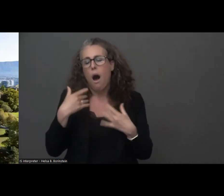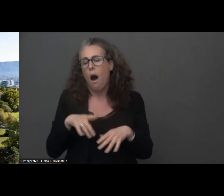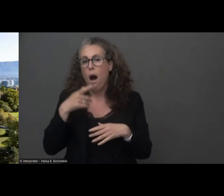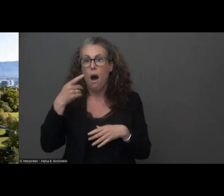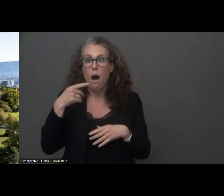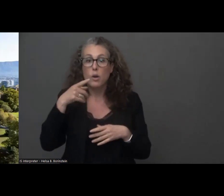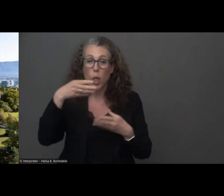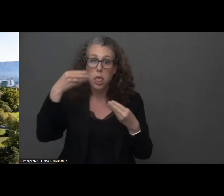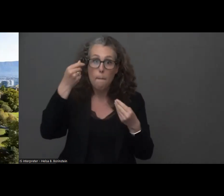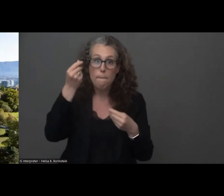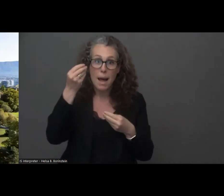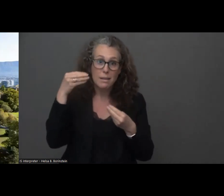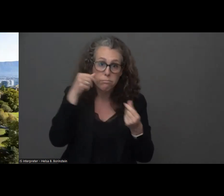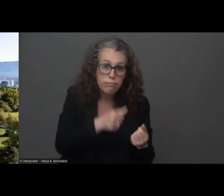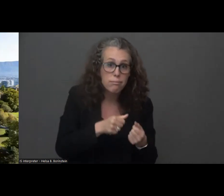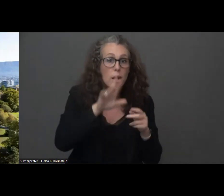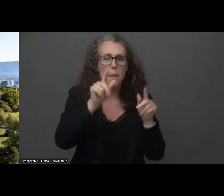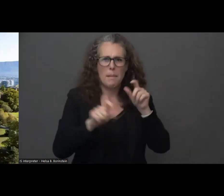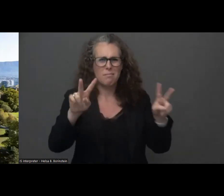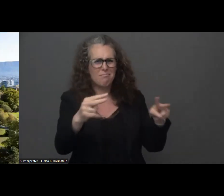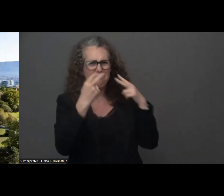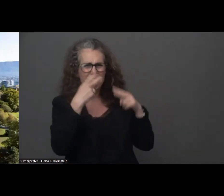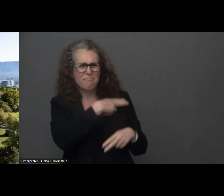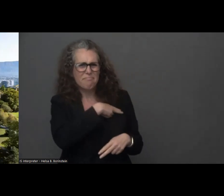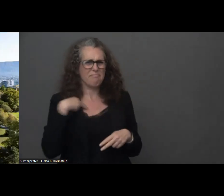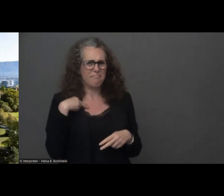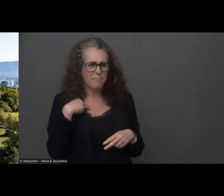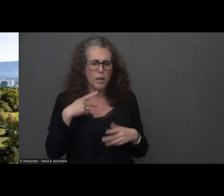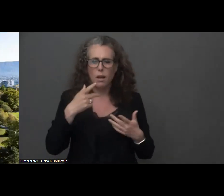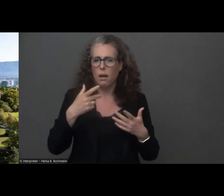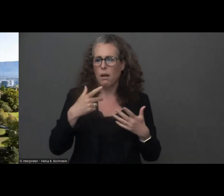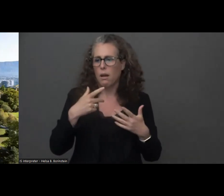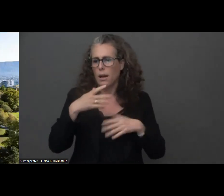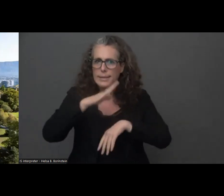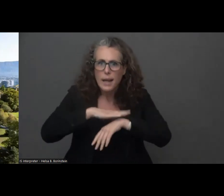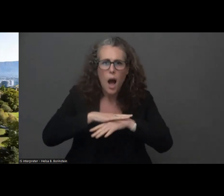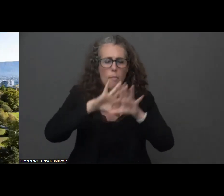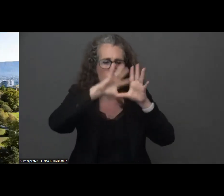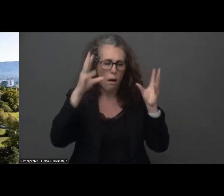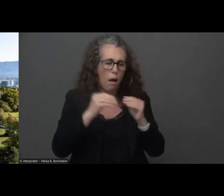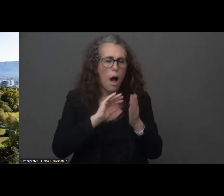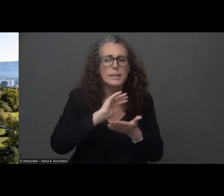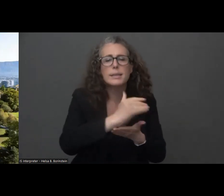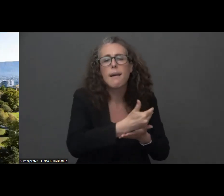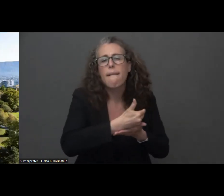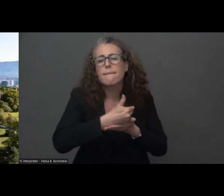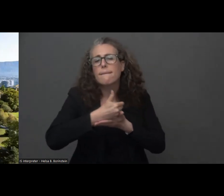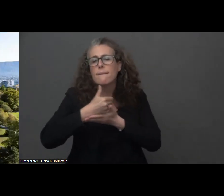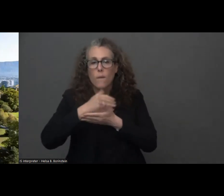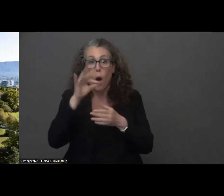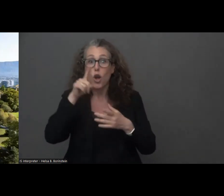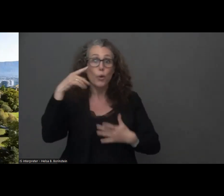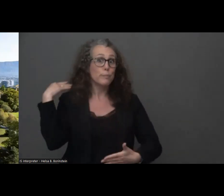financial, reputational, and human experience costs to bridging gaps that are identified later on. And